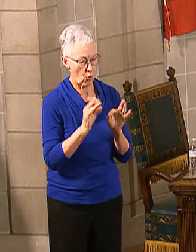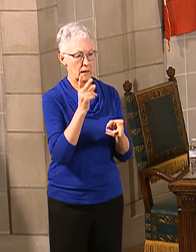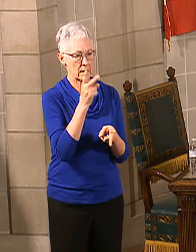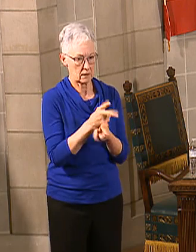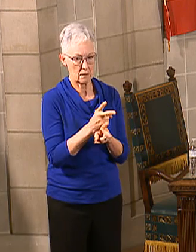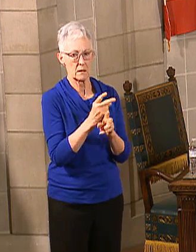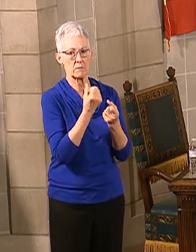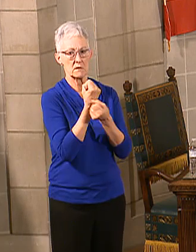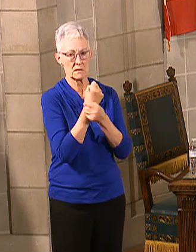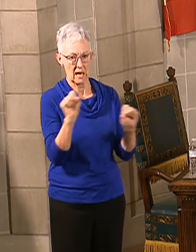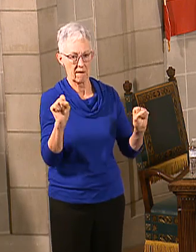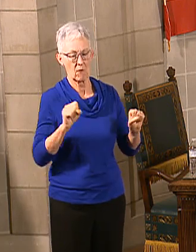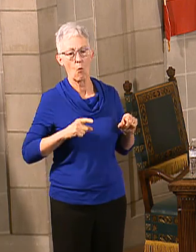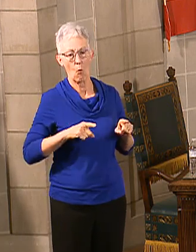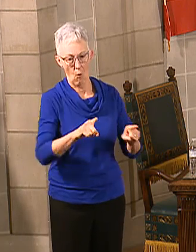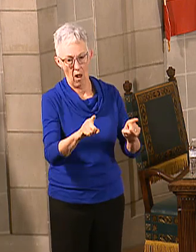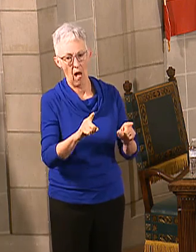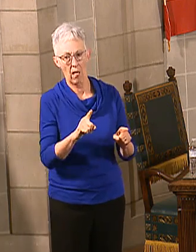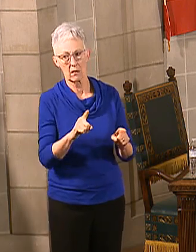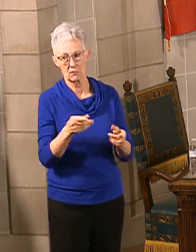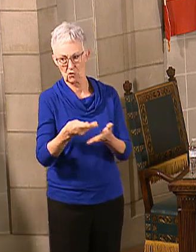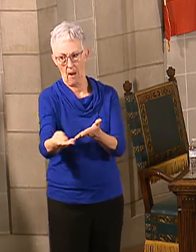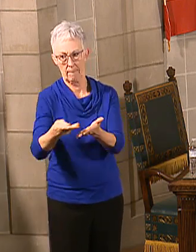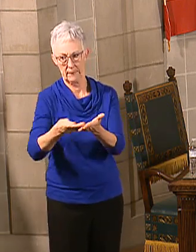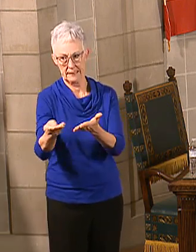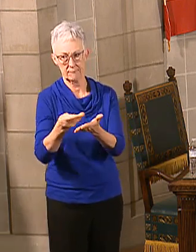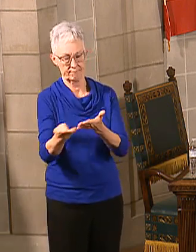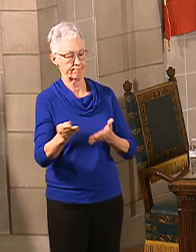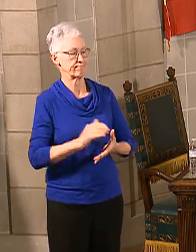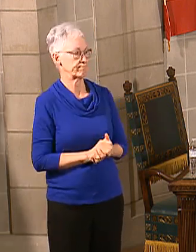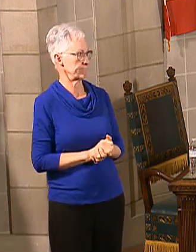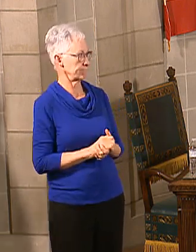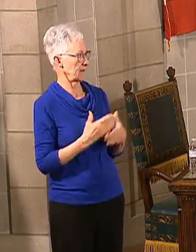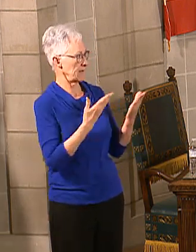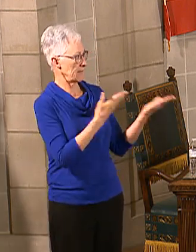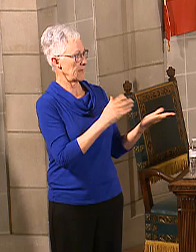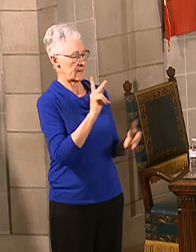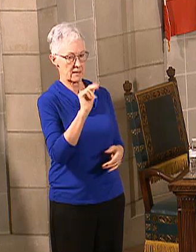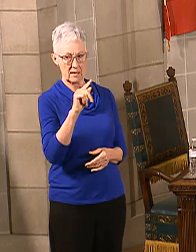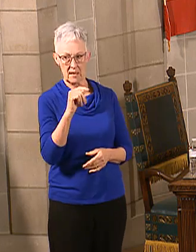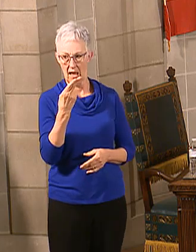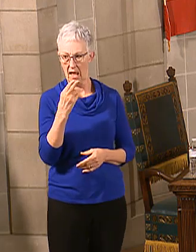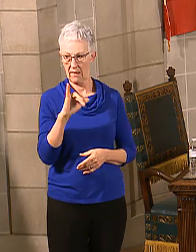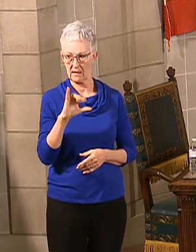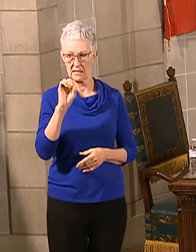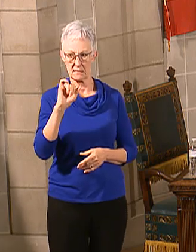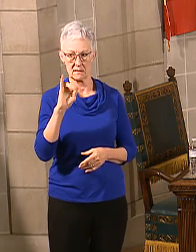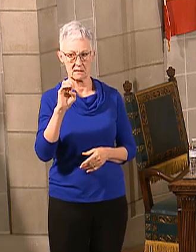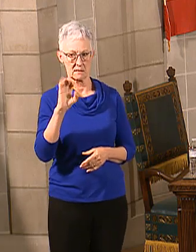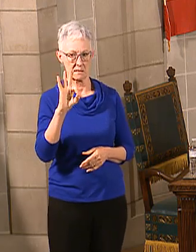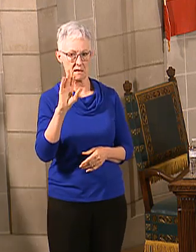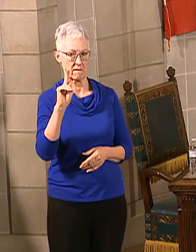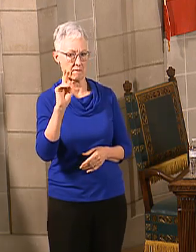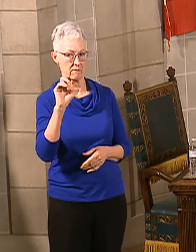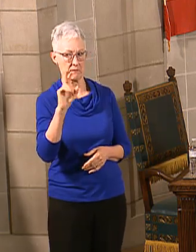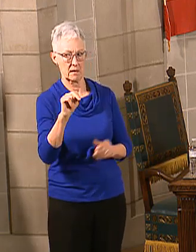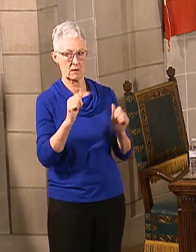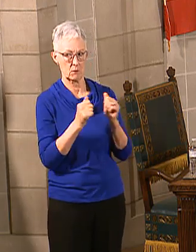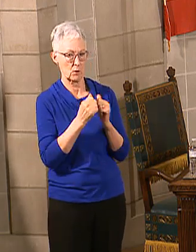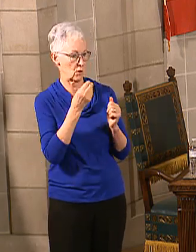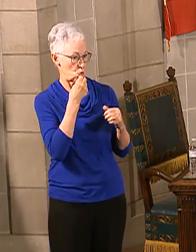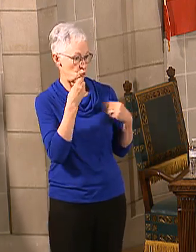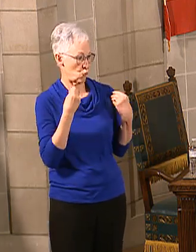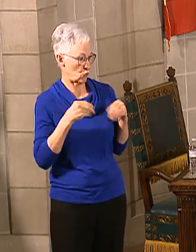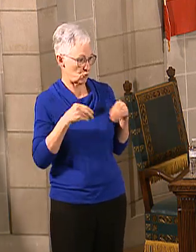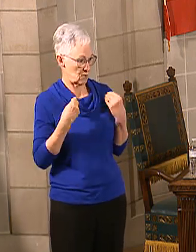healthy. And here today to talk a little bit more about that is Kathy Sifkin with the Grocery Association. She's going to talk about some of the things that her stores are doing